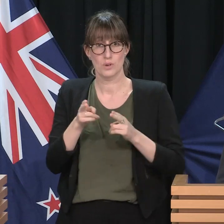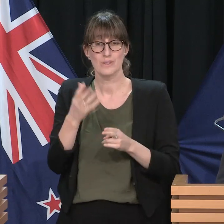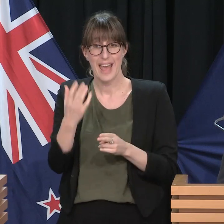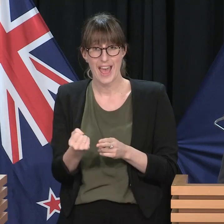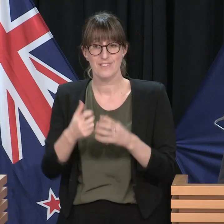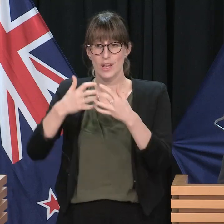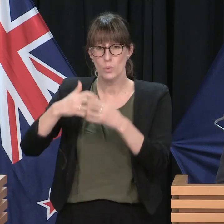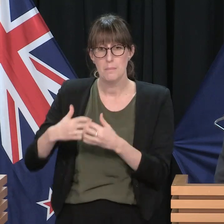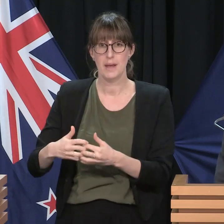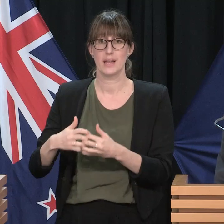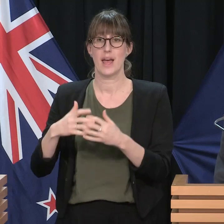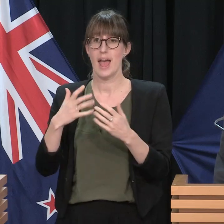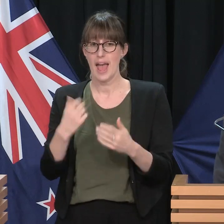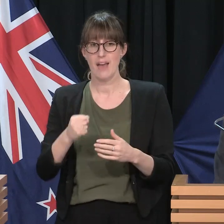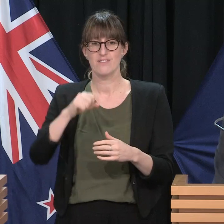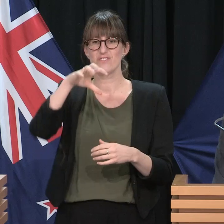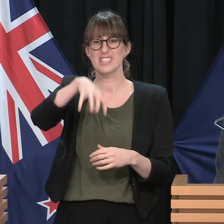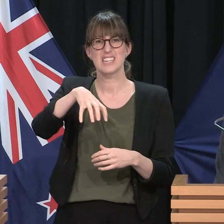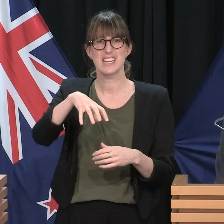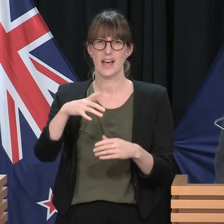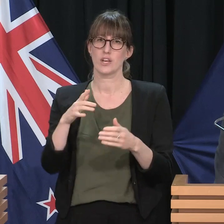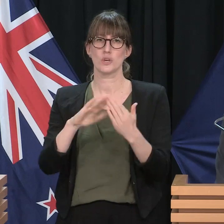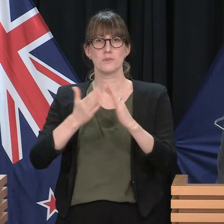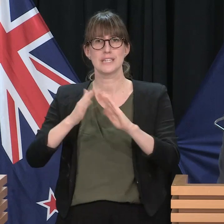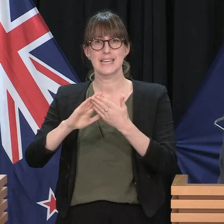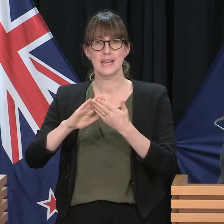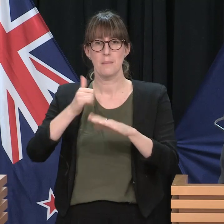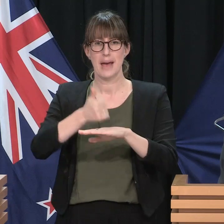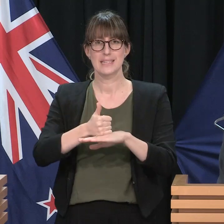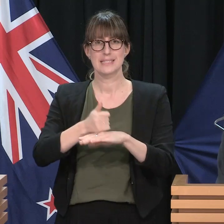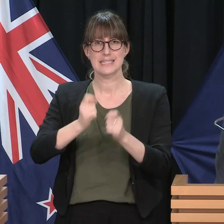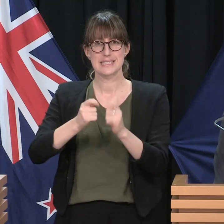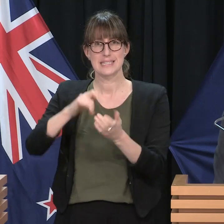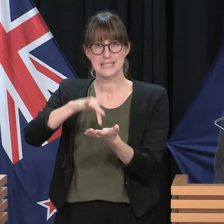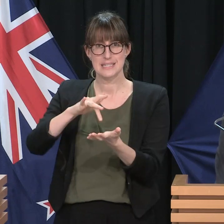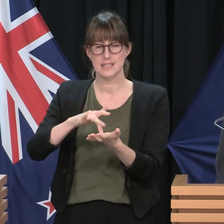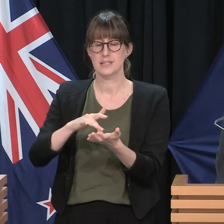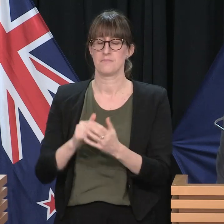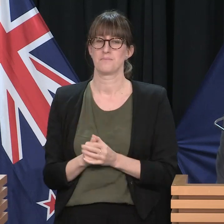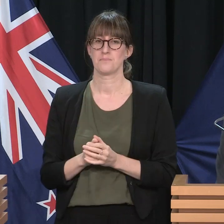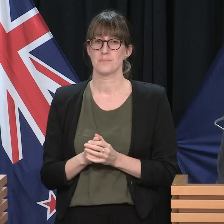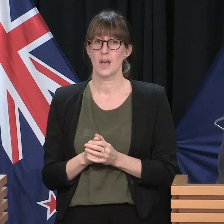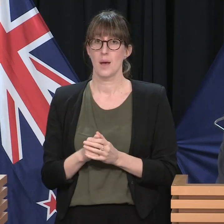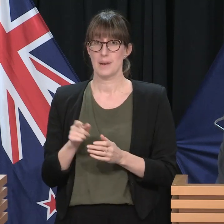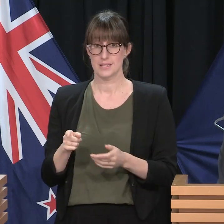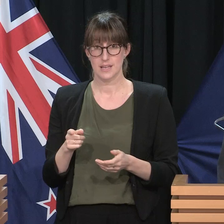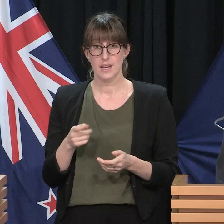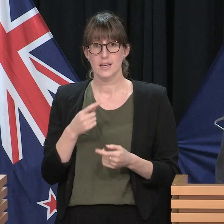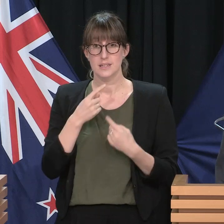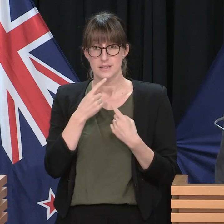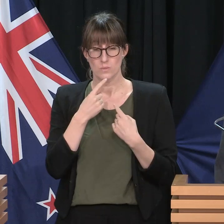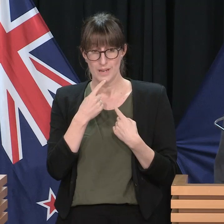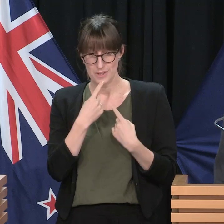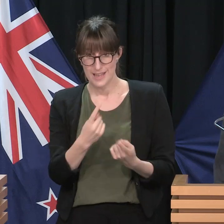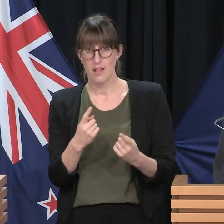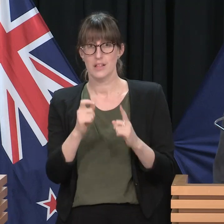population, including on the weekends. We also need GPs to be confident that they will be paid if they do a COVID-19 swab